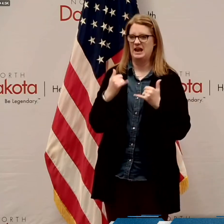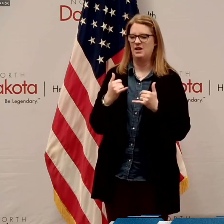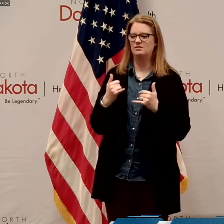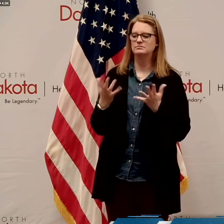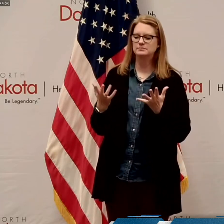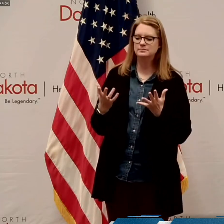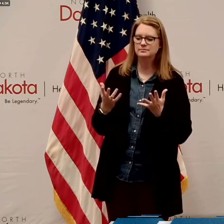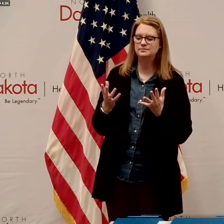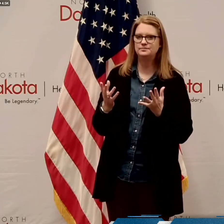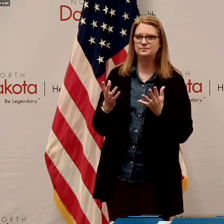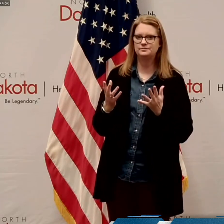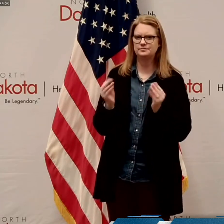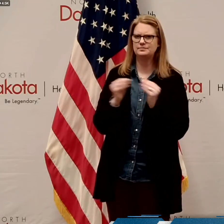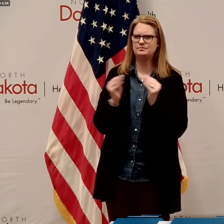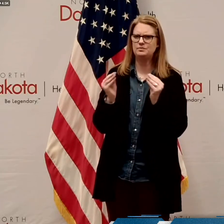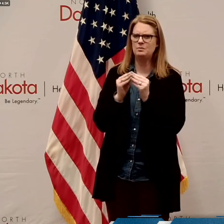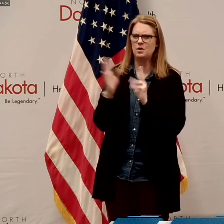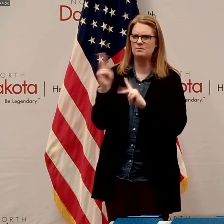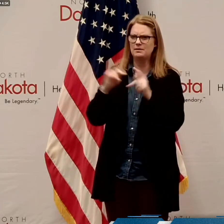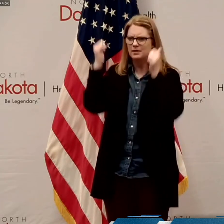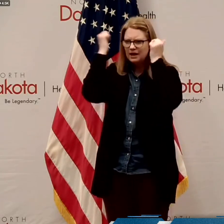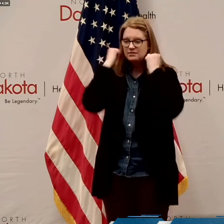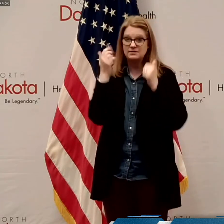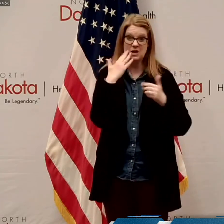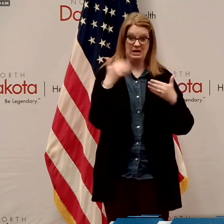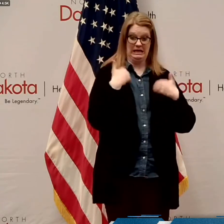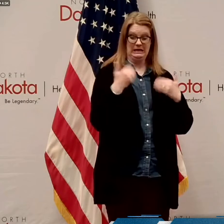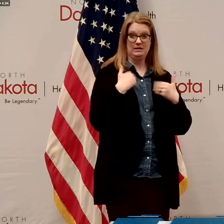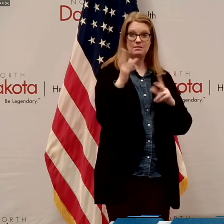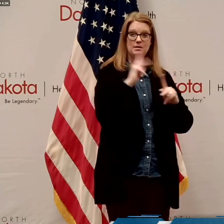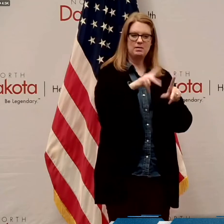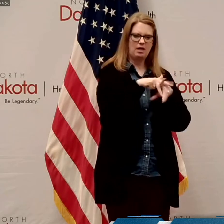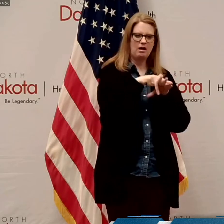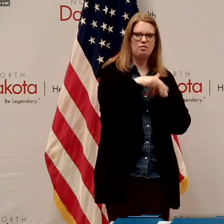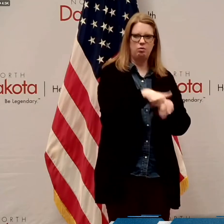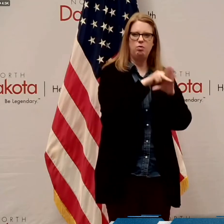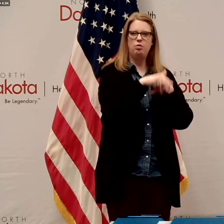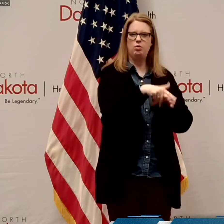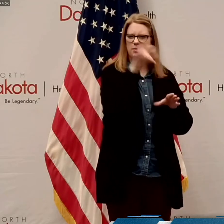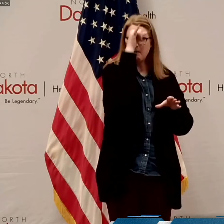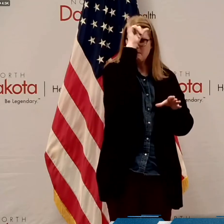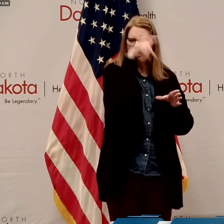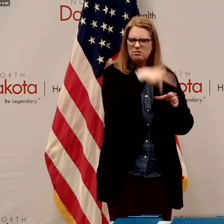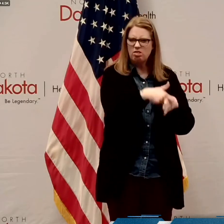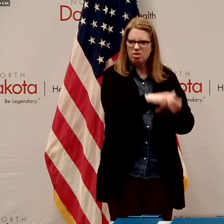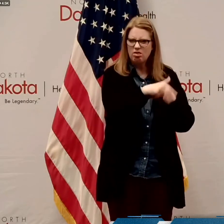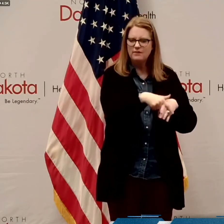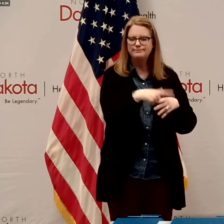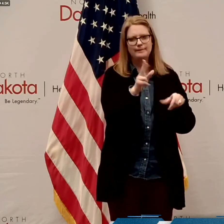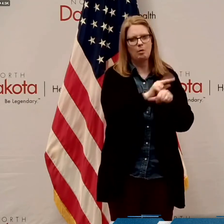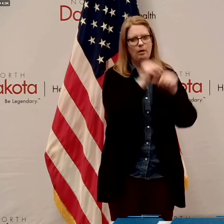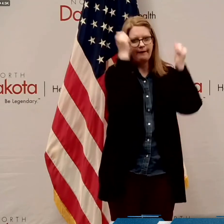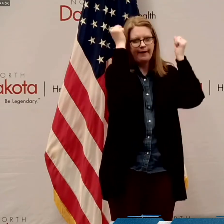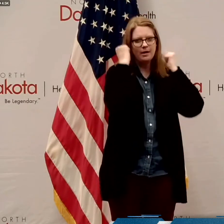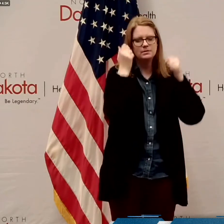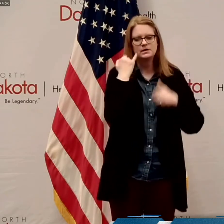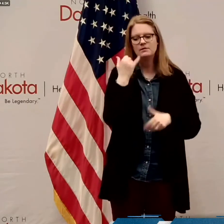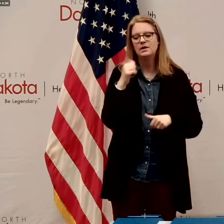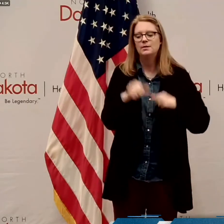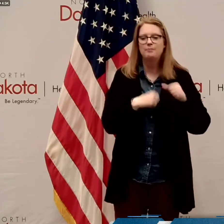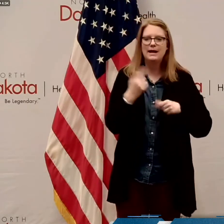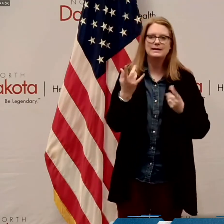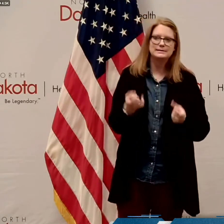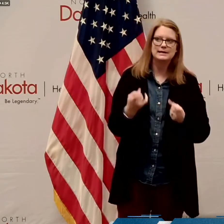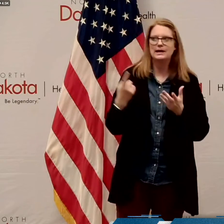more, young bull riders are wearing helmets instead of their cowboy hats. But when the people that wear helmets, whether you're biking, skiing,